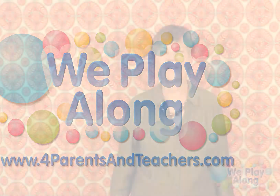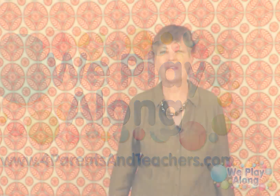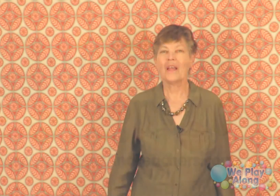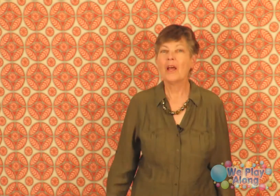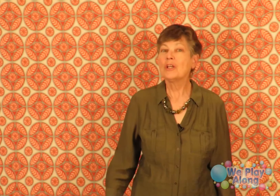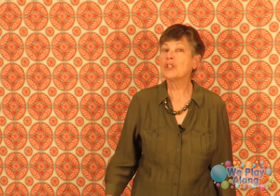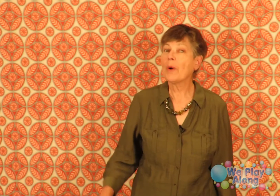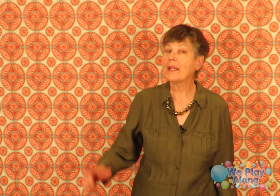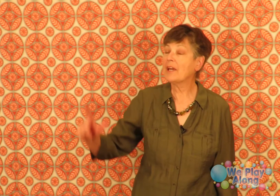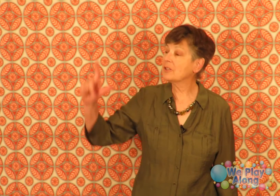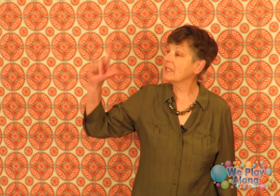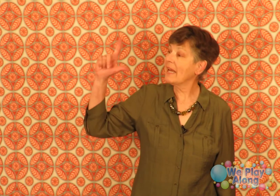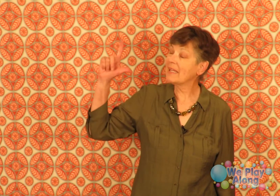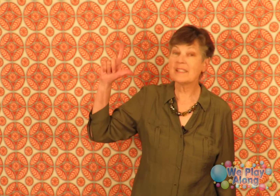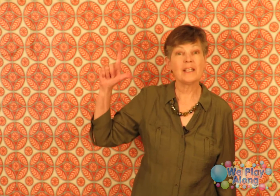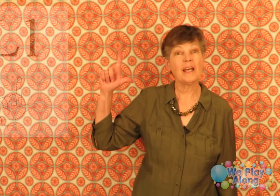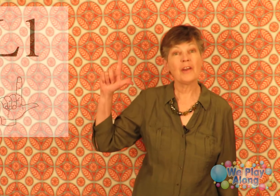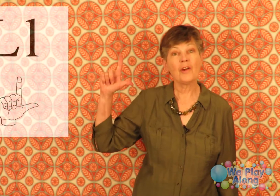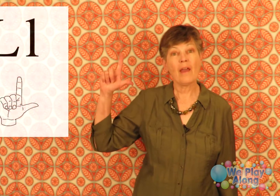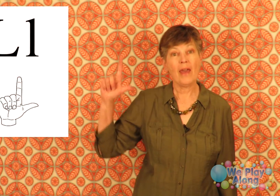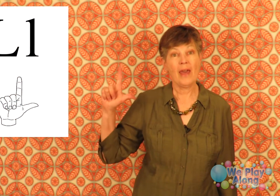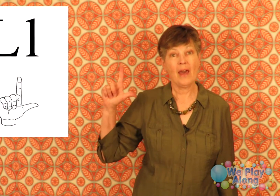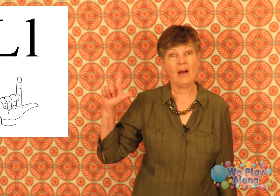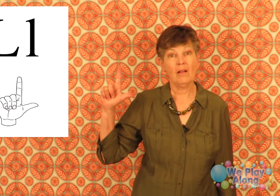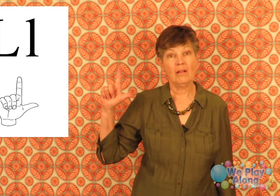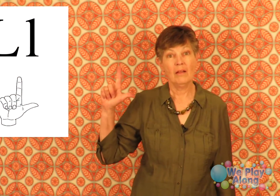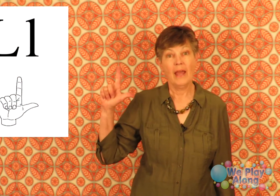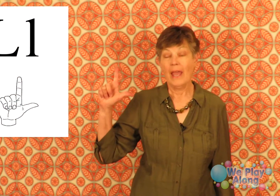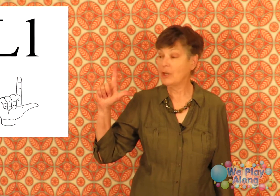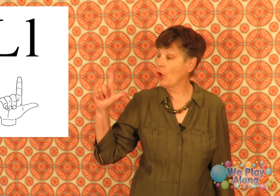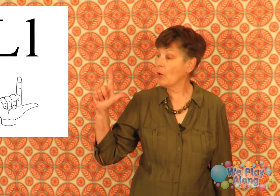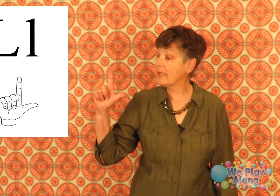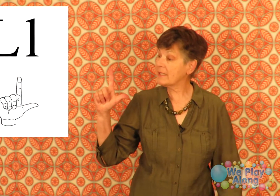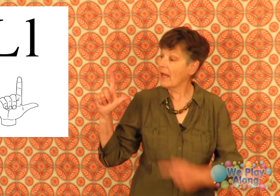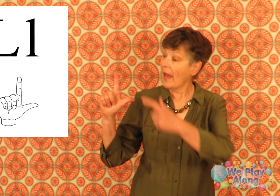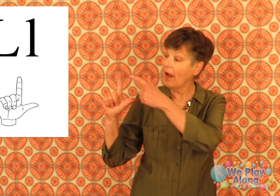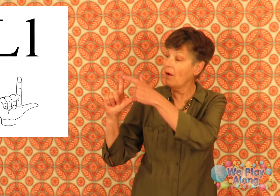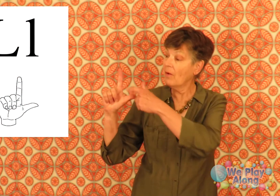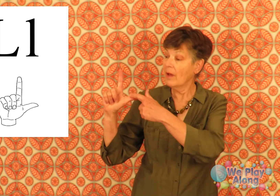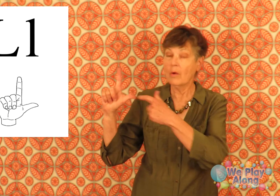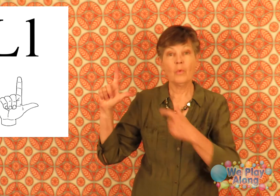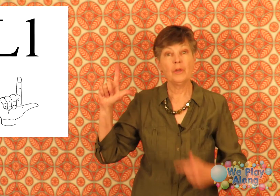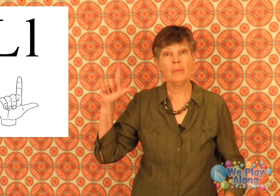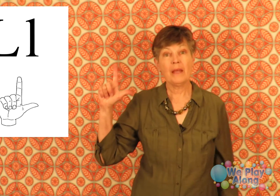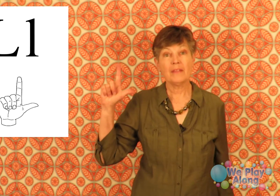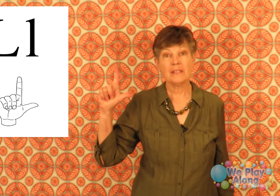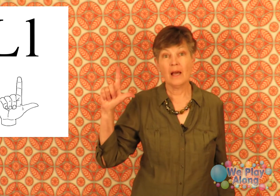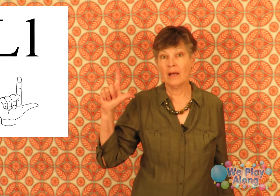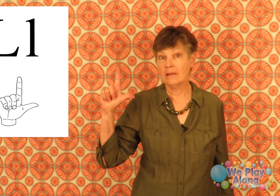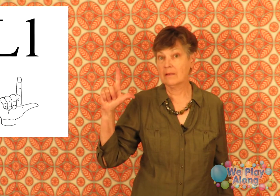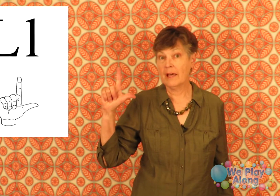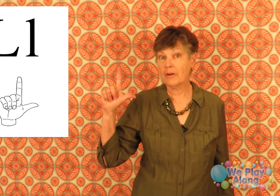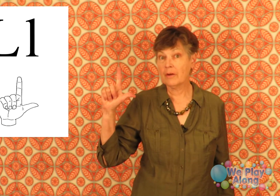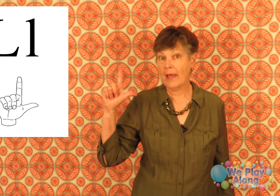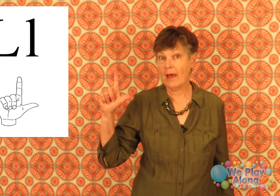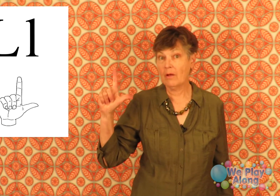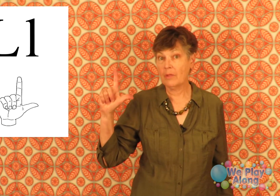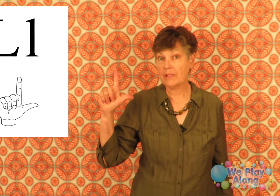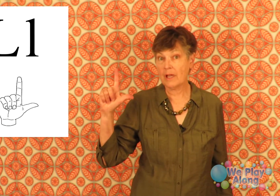along. So our letter today is the letter L. And notice how when you make this letter L with a sign